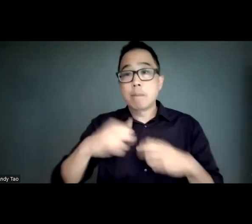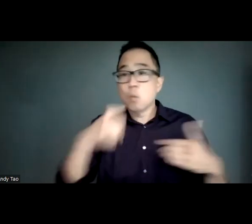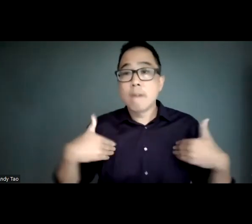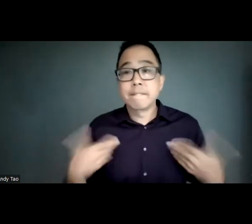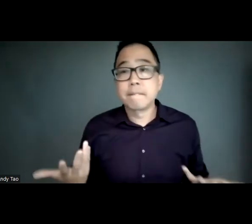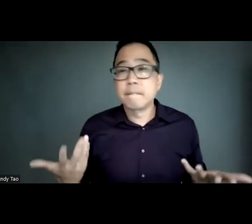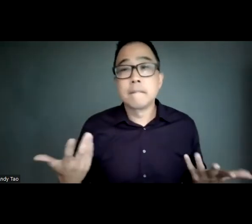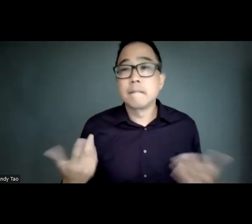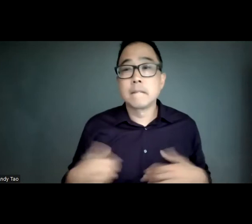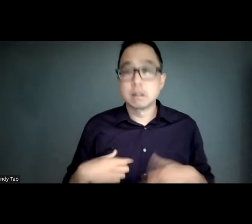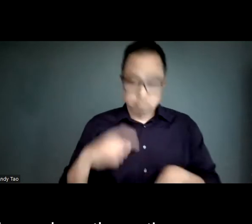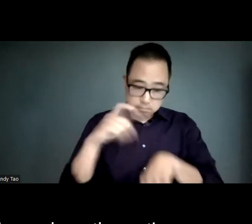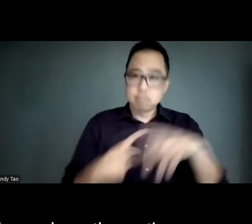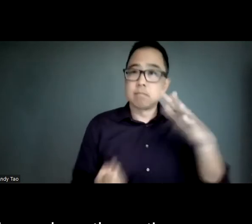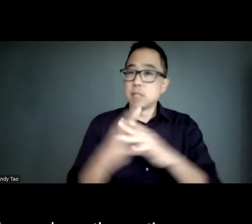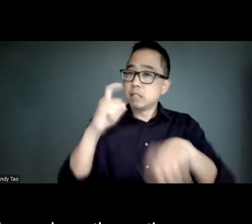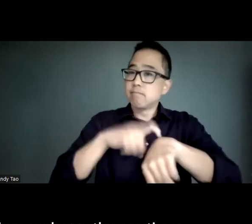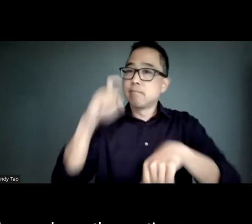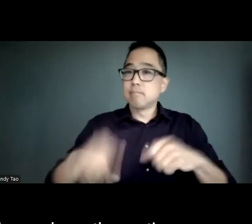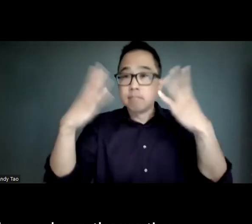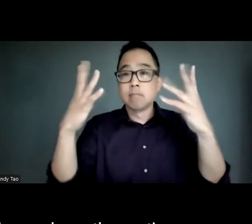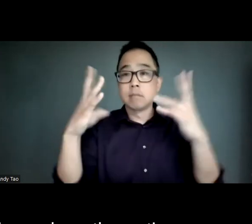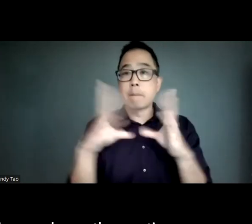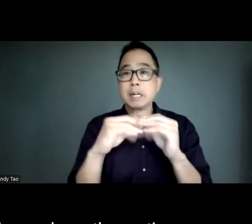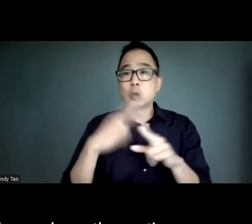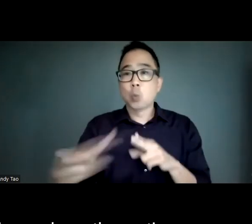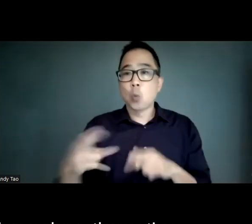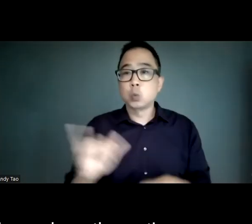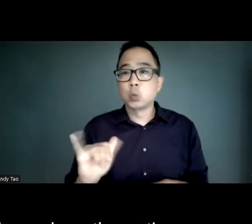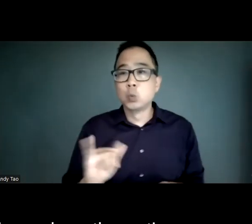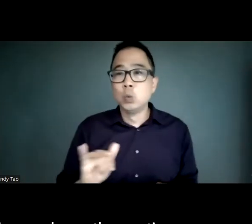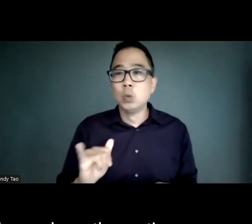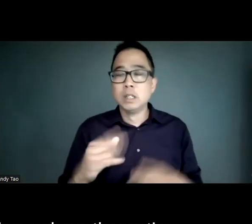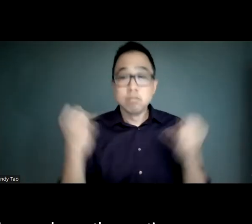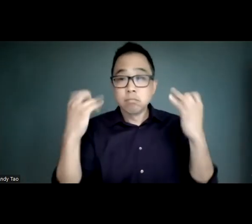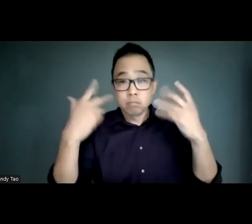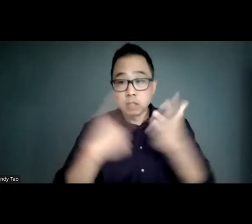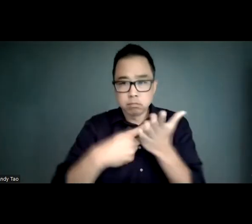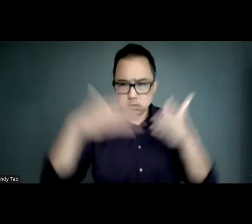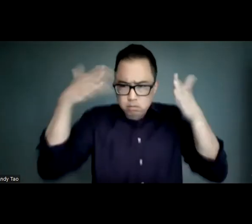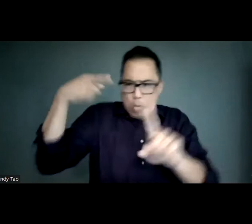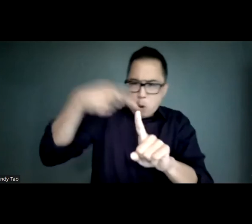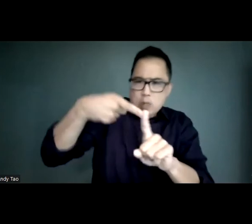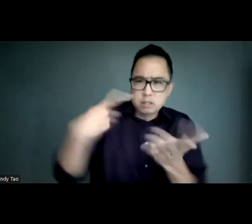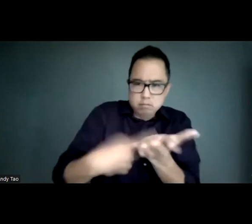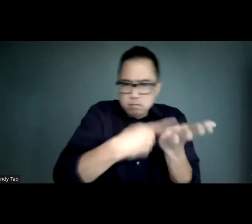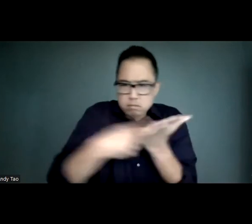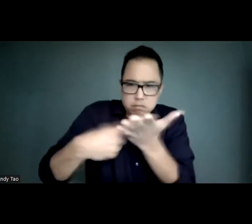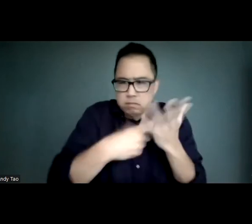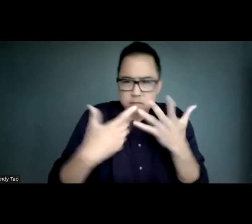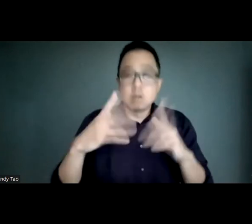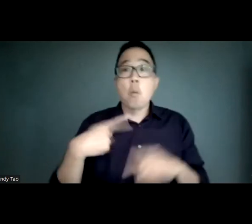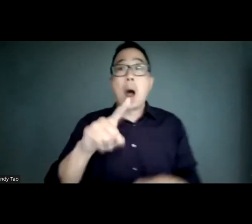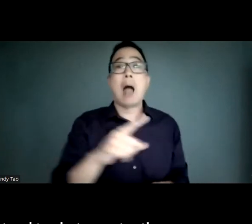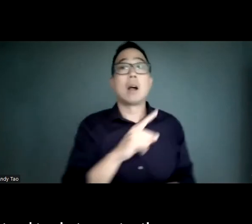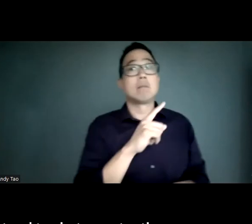meetings, that you don't have that problem anymore. You show up on time. You didn't bump into anybody, and meetings are shorter. You know, you